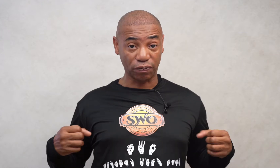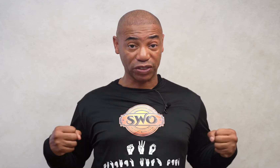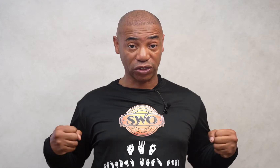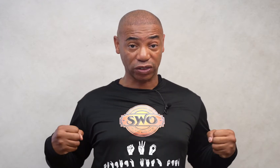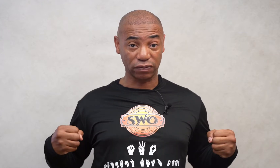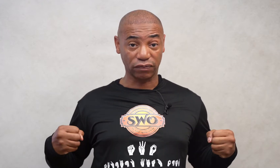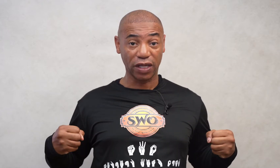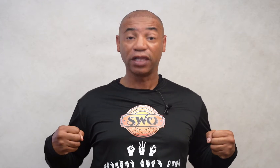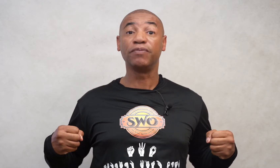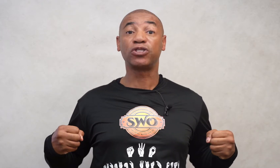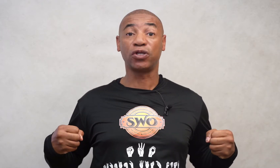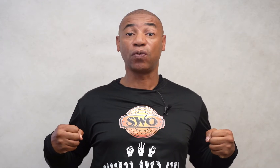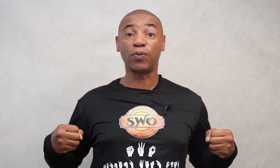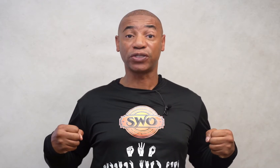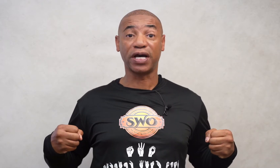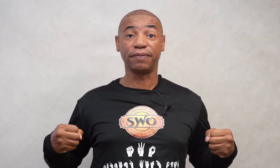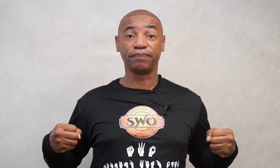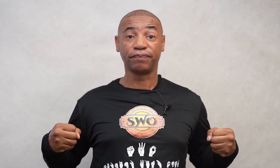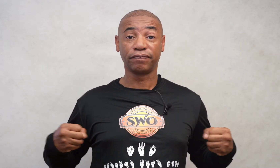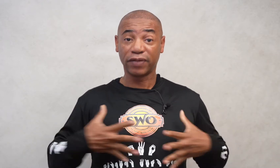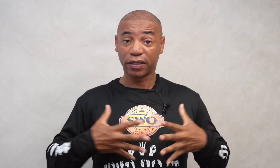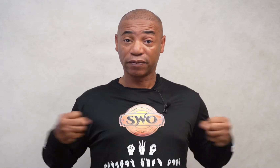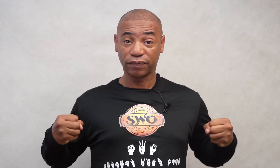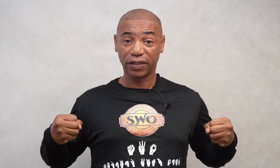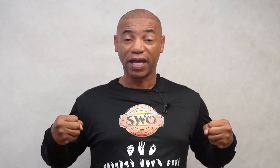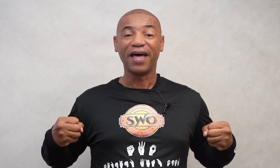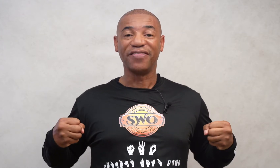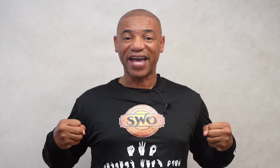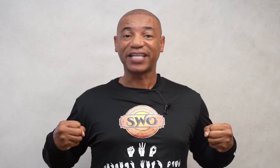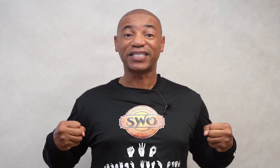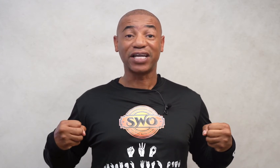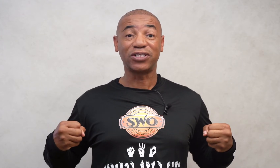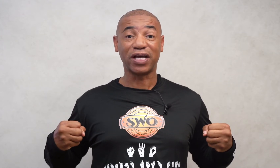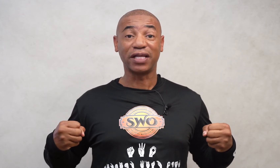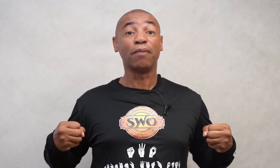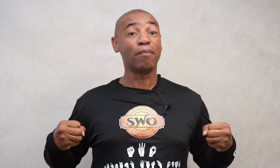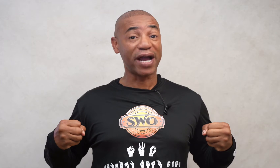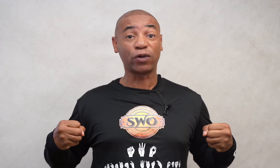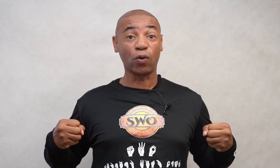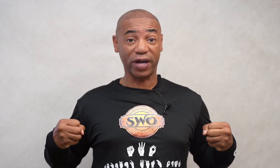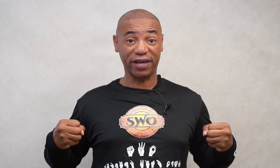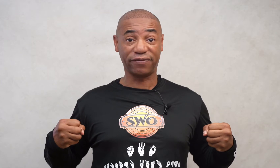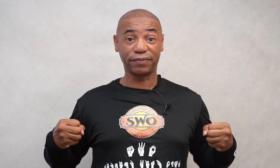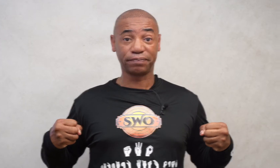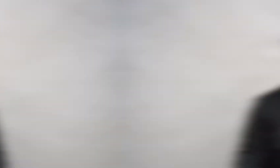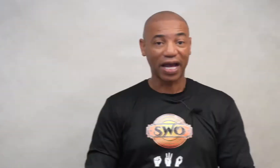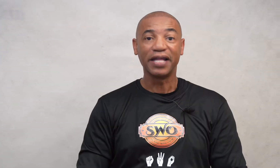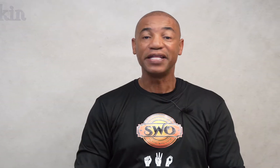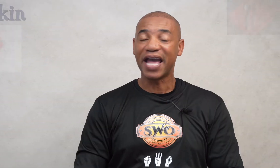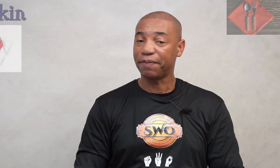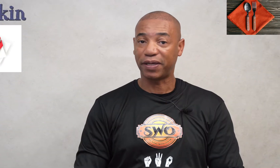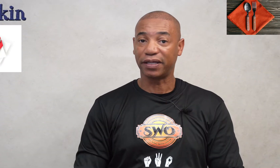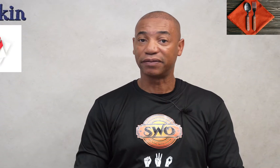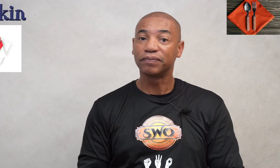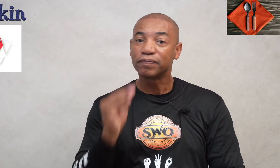position. Let me show you one more time. That is how you sign microwave. Napkin.